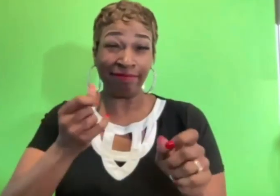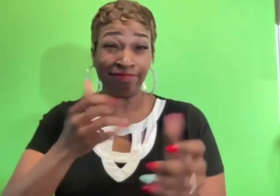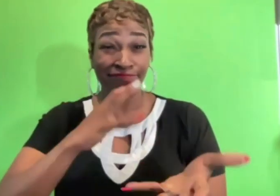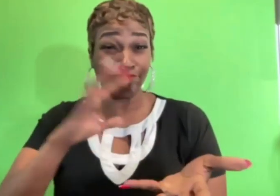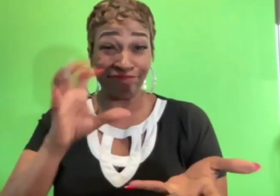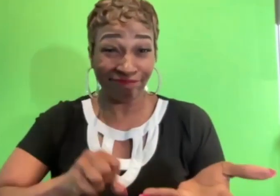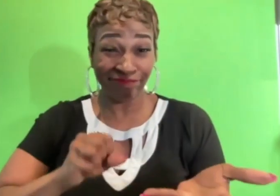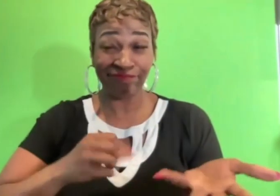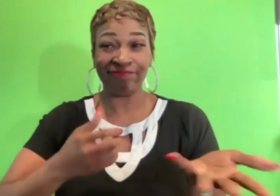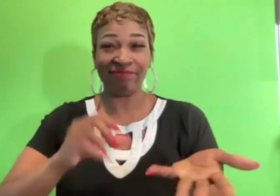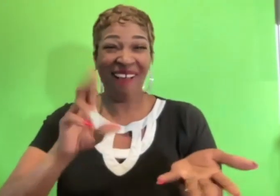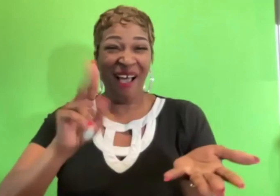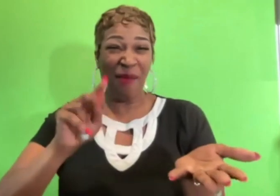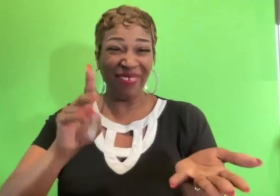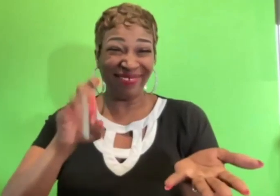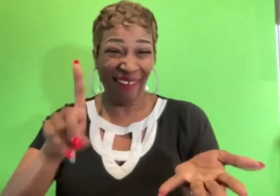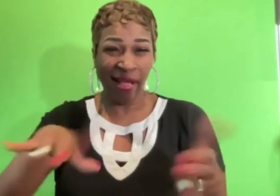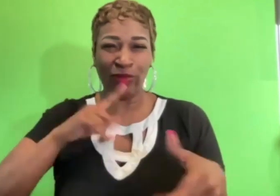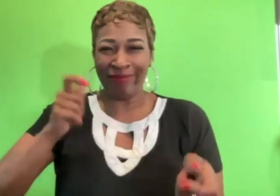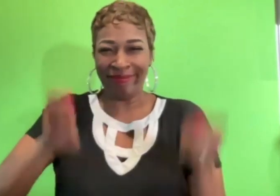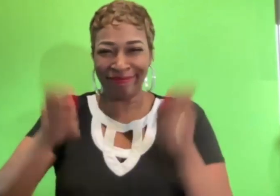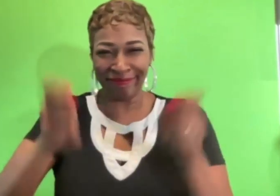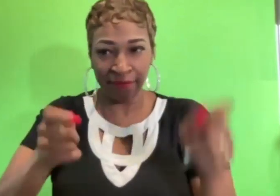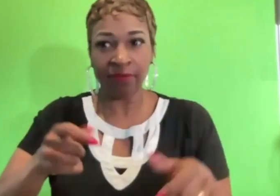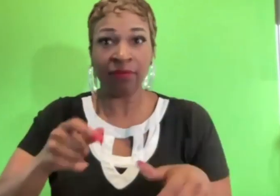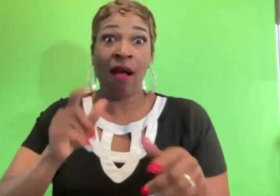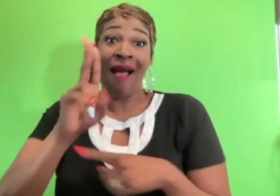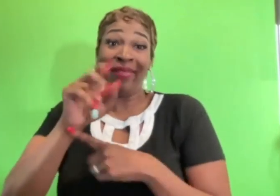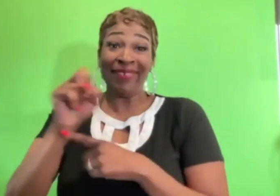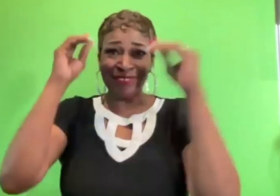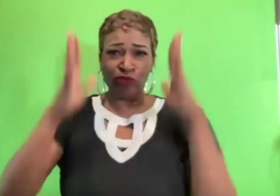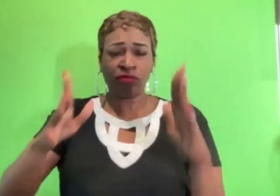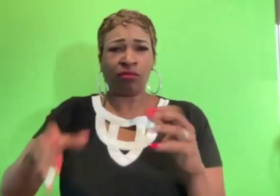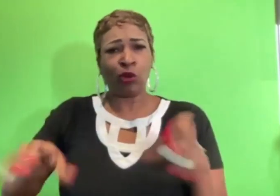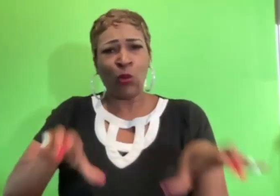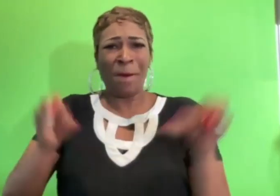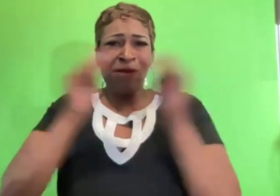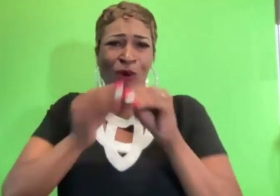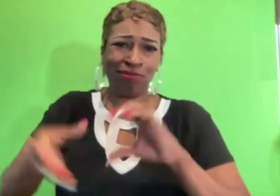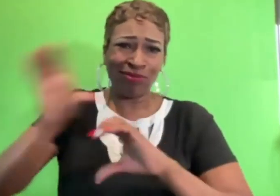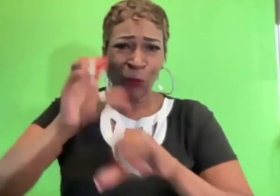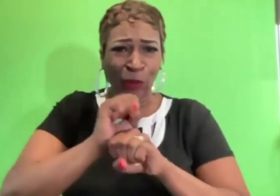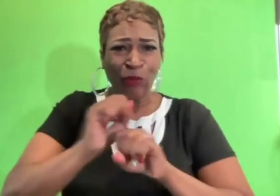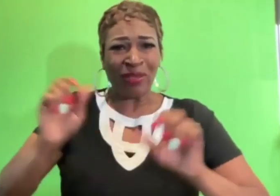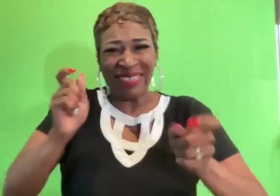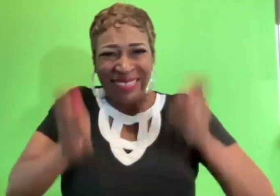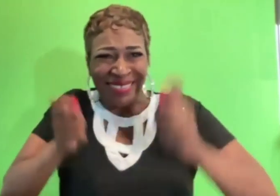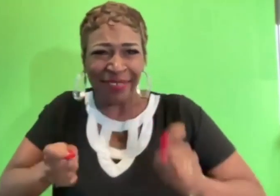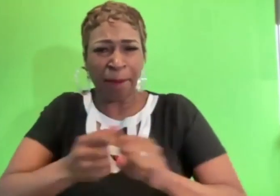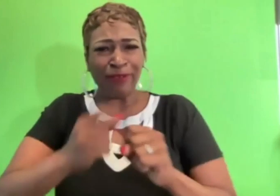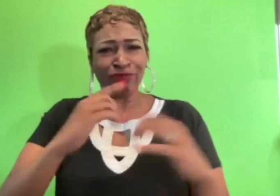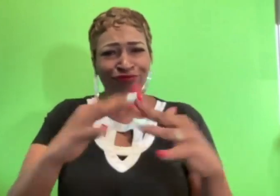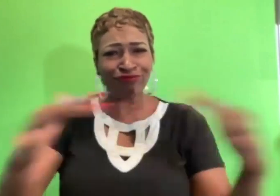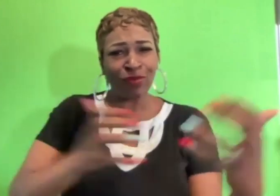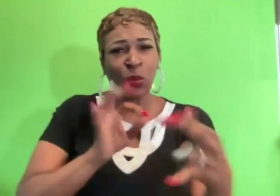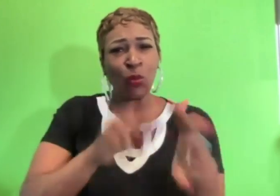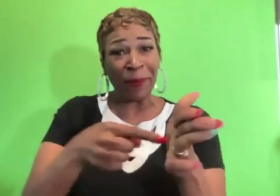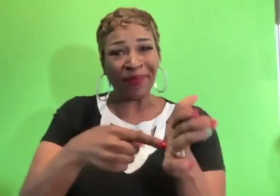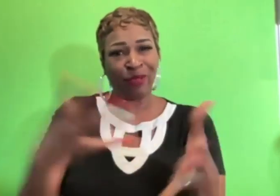curriculum. Thinking about the curriculum that has been old and not updated, of course,